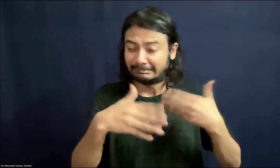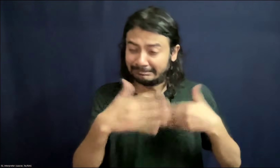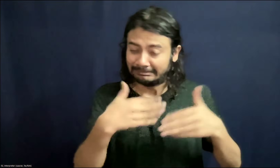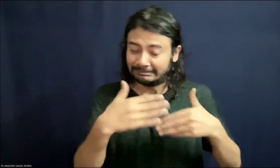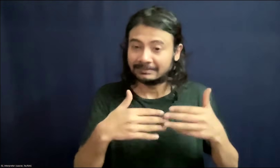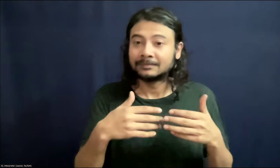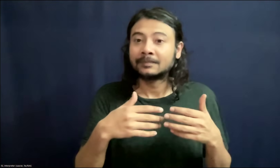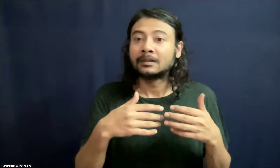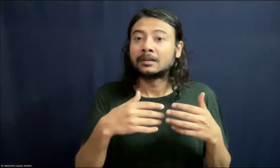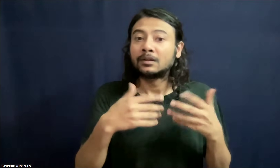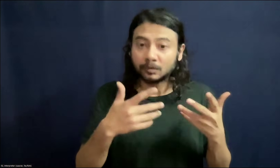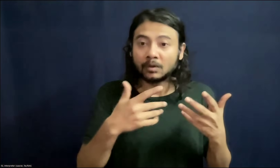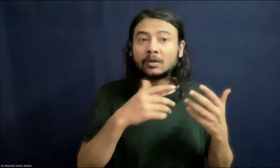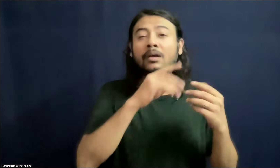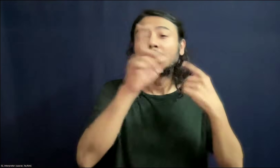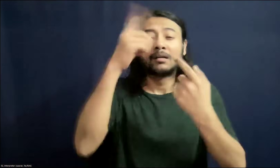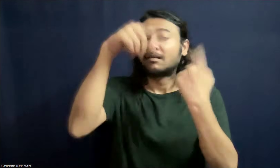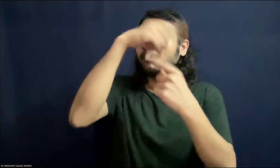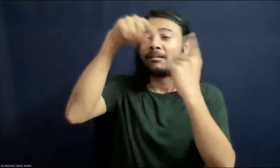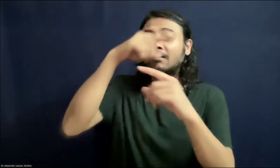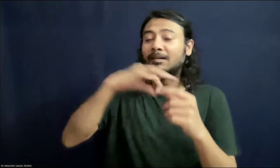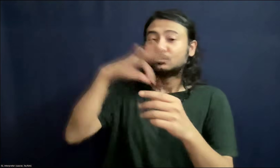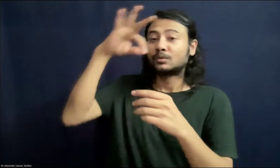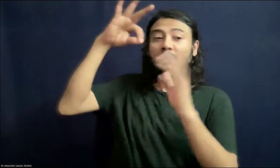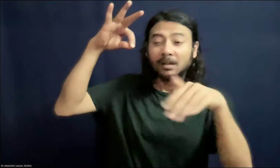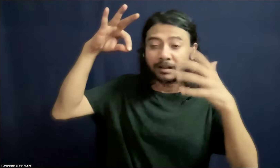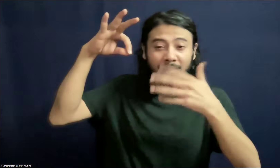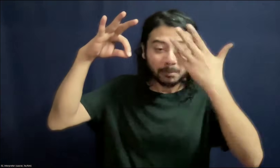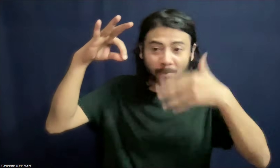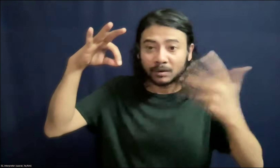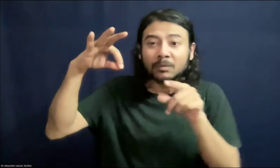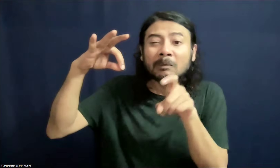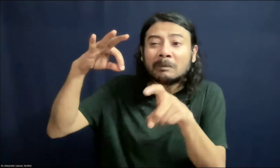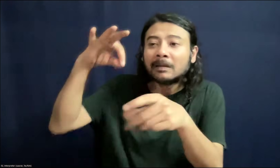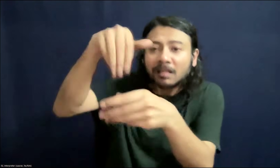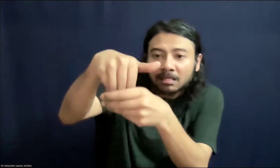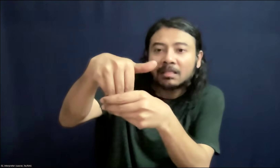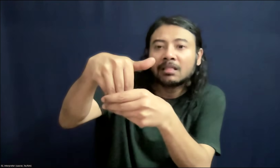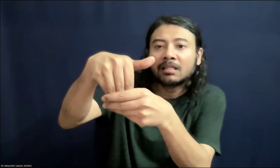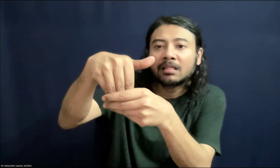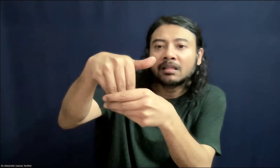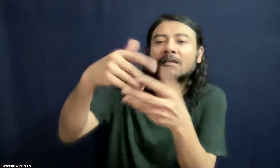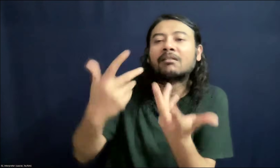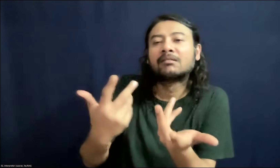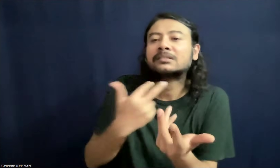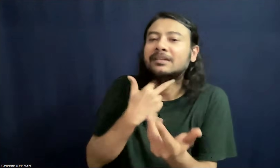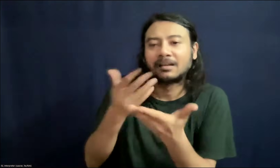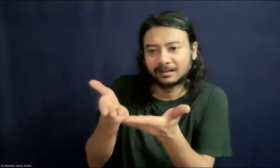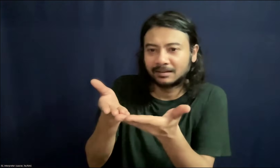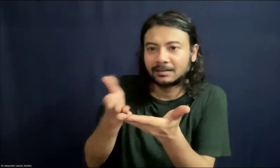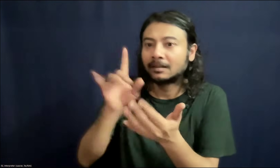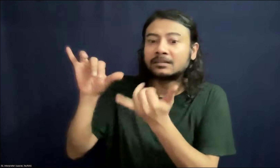mean that Krishna disowns that living person. He disowns that worm. So Krishna does